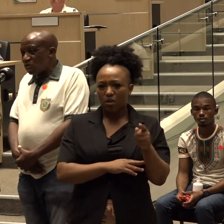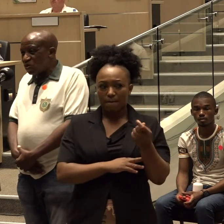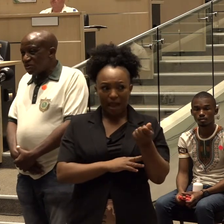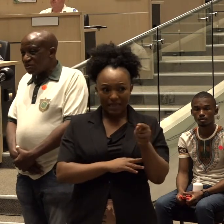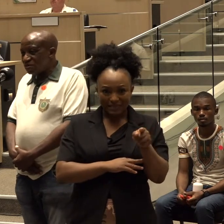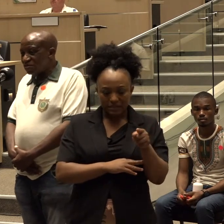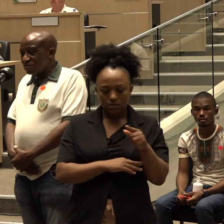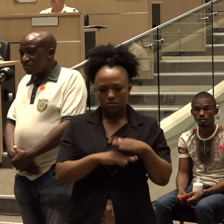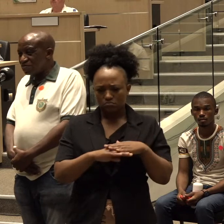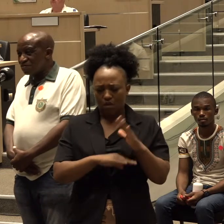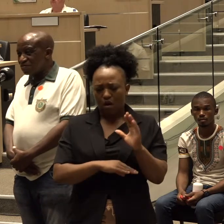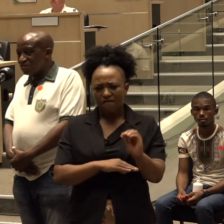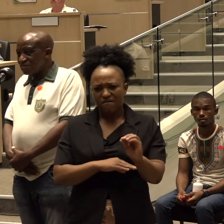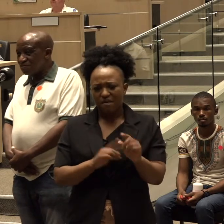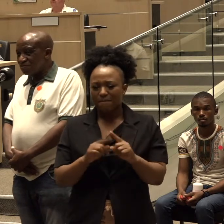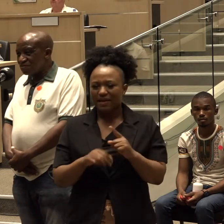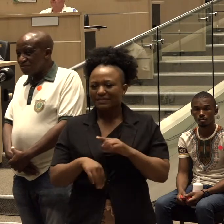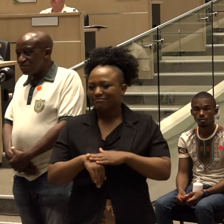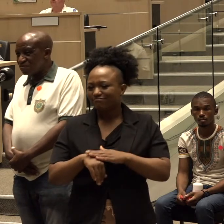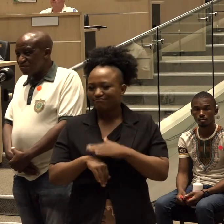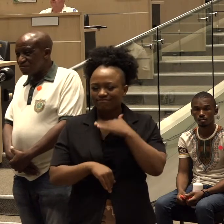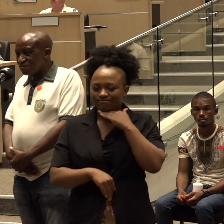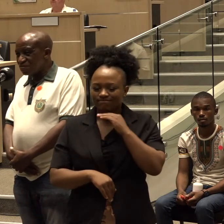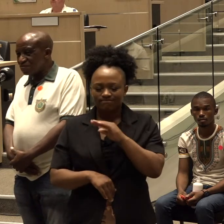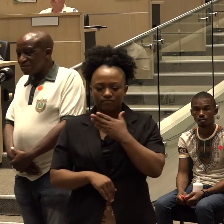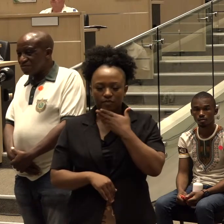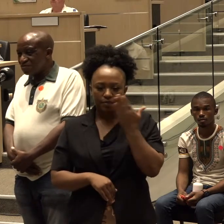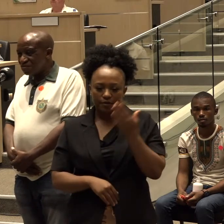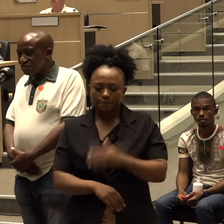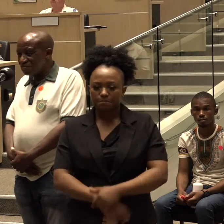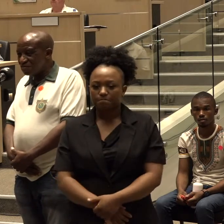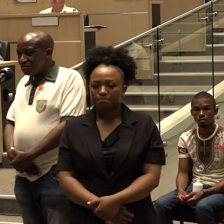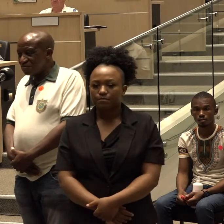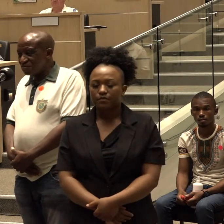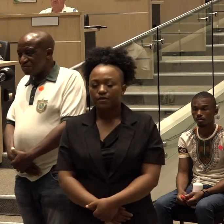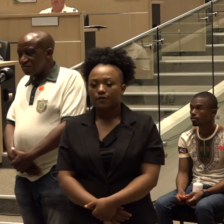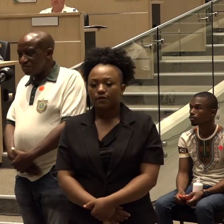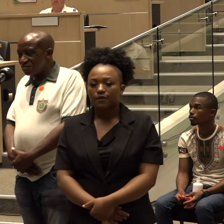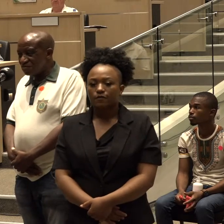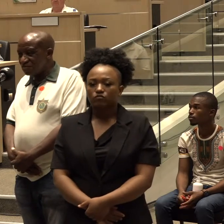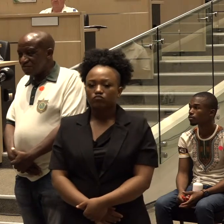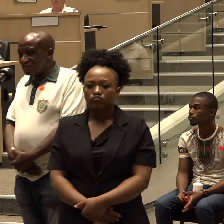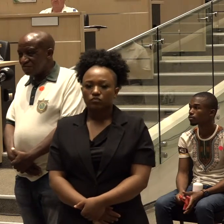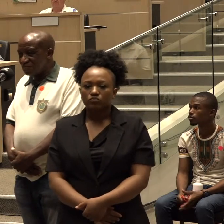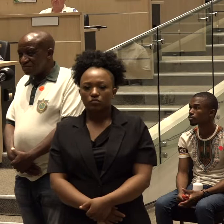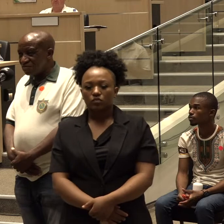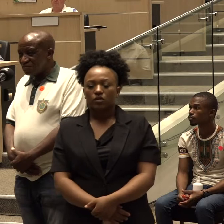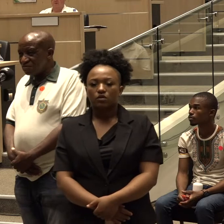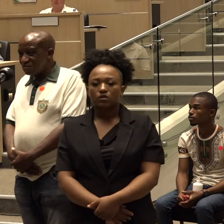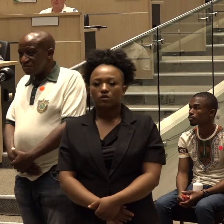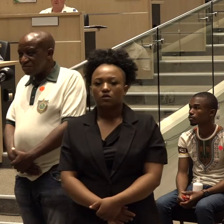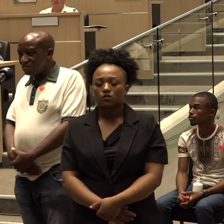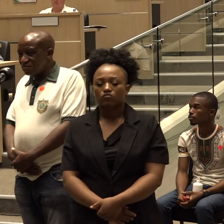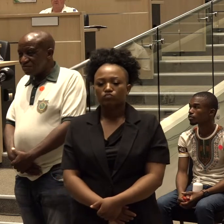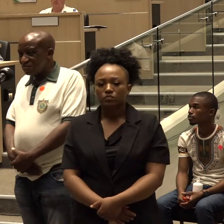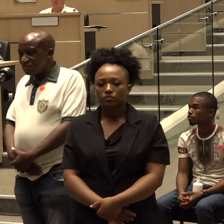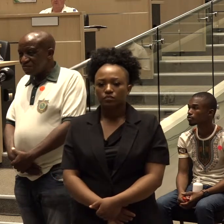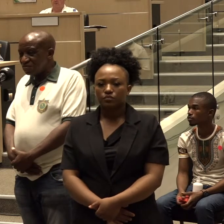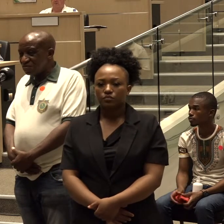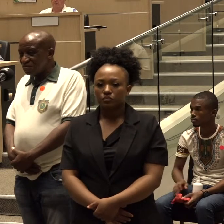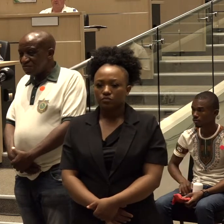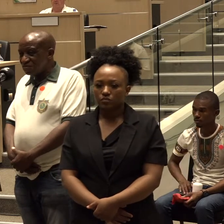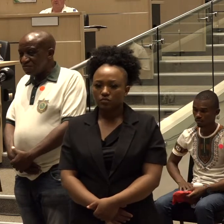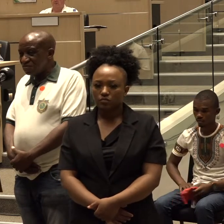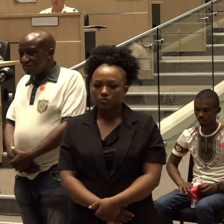we we hope that this conversation that we have in today is going to help us and looking